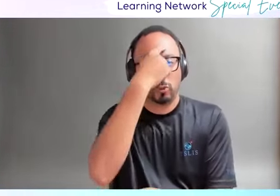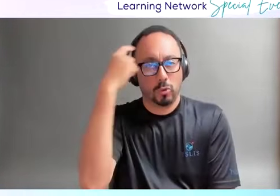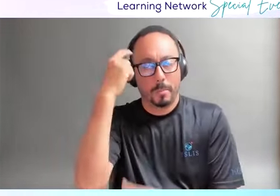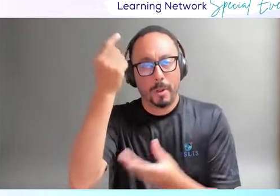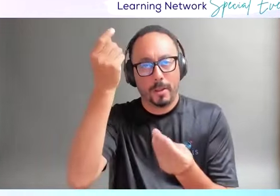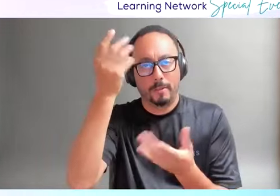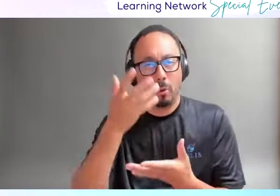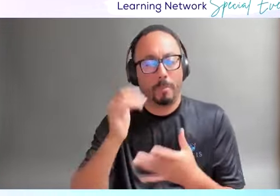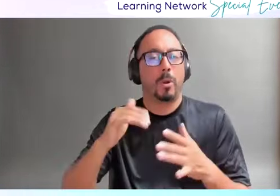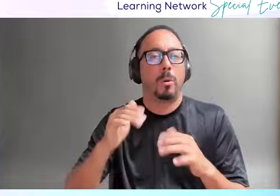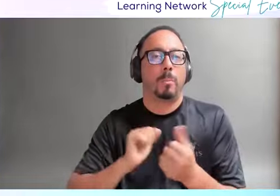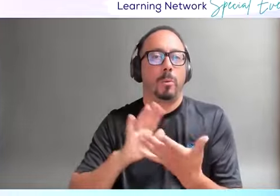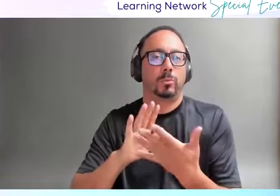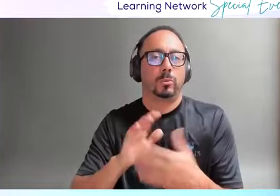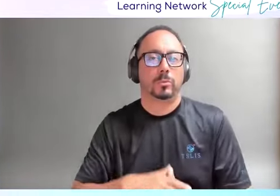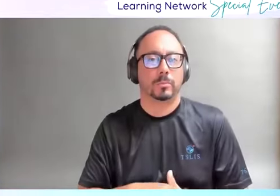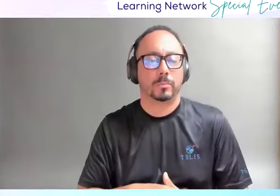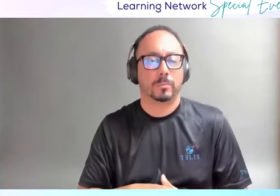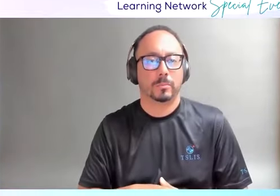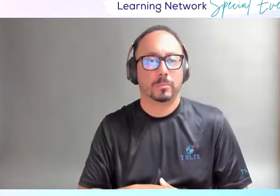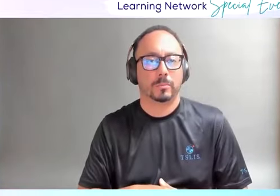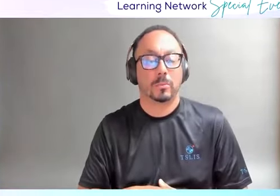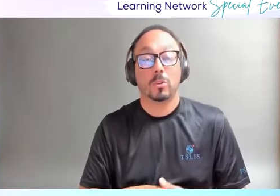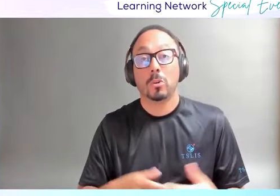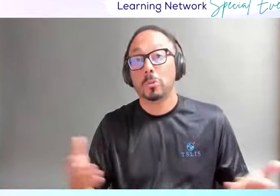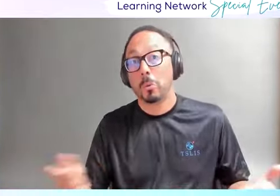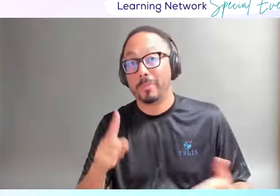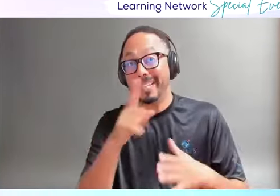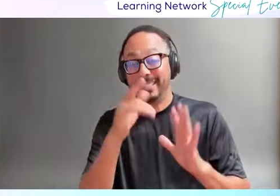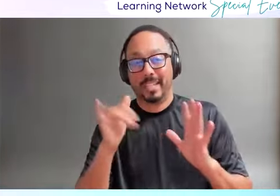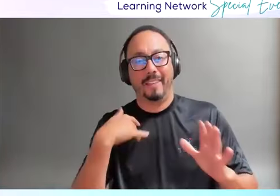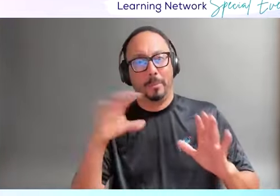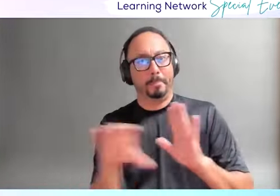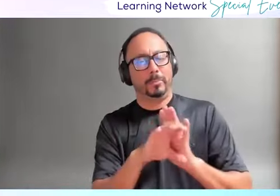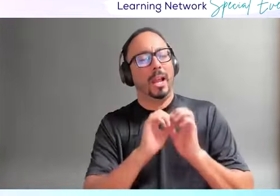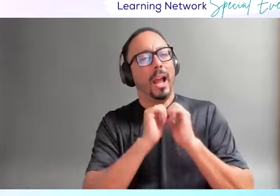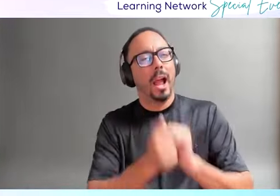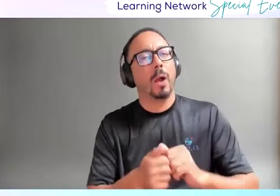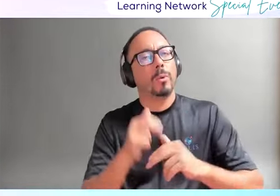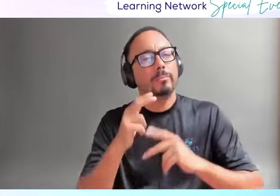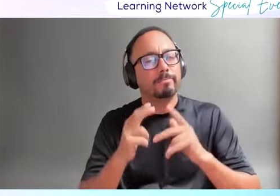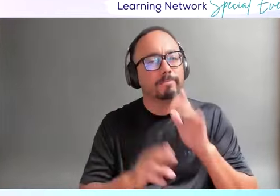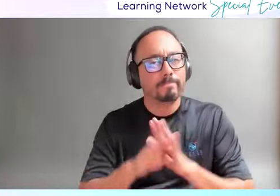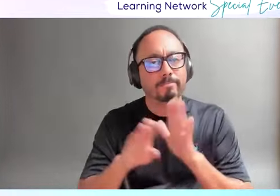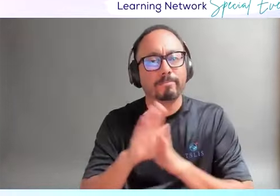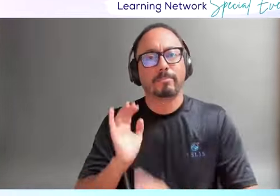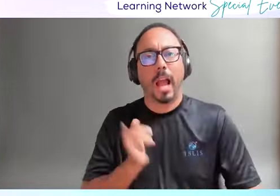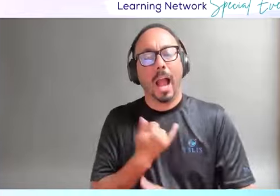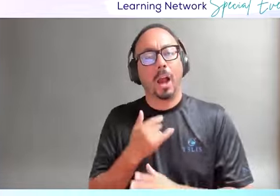this is perhaps an illustration of a way in which we can begin to build on common principles and create